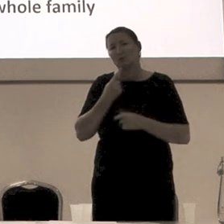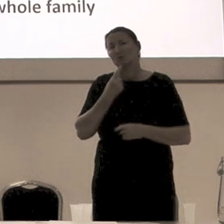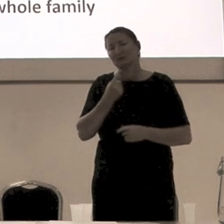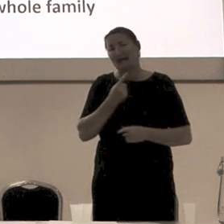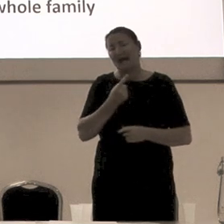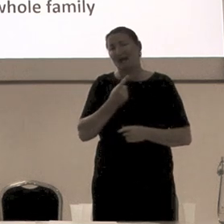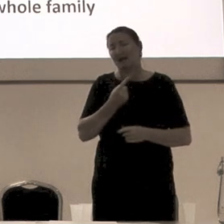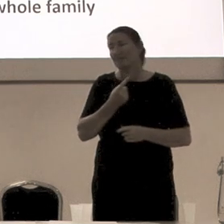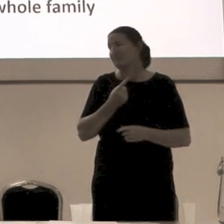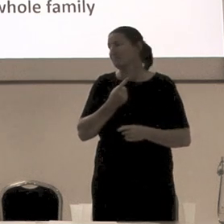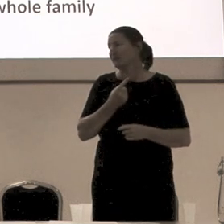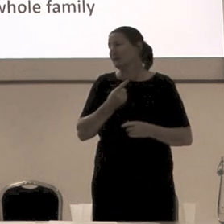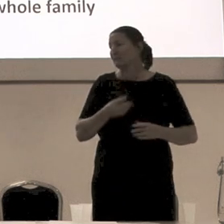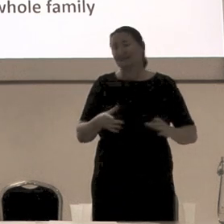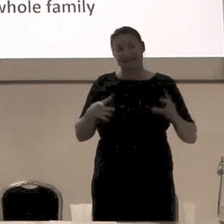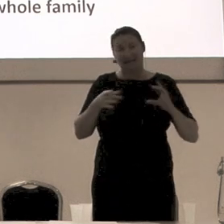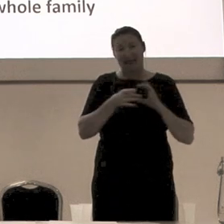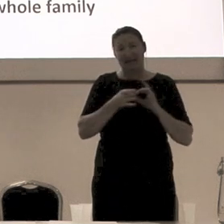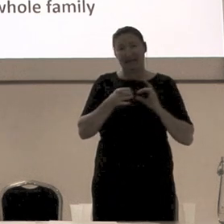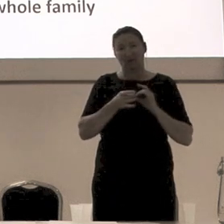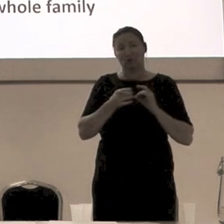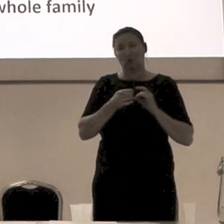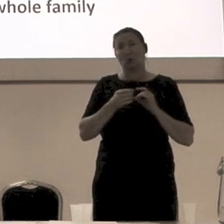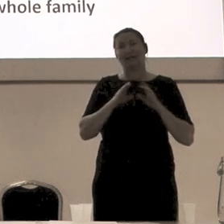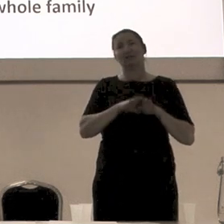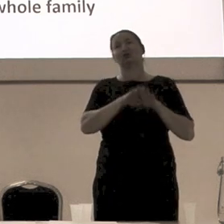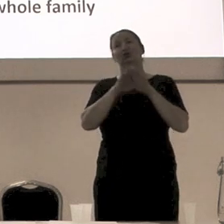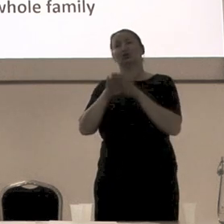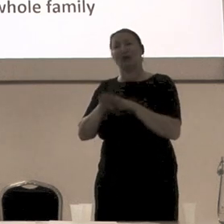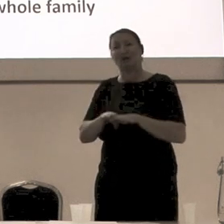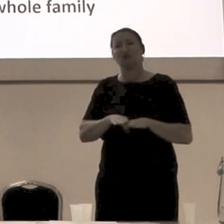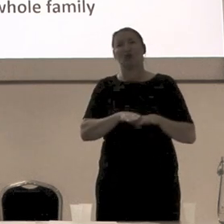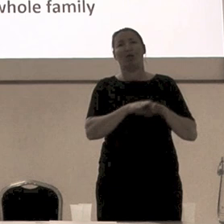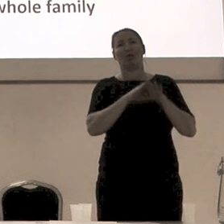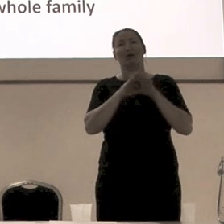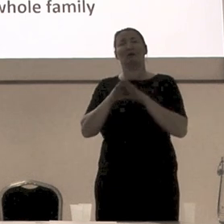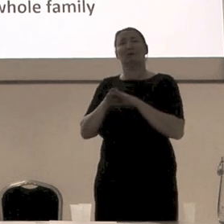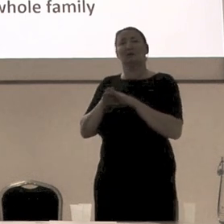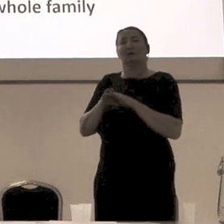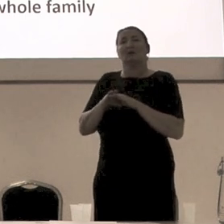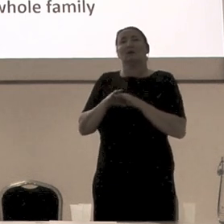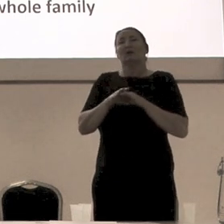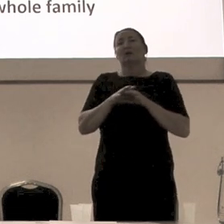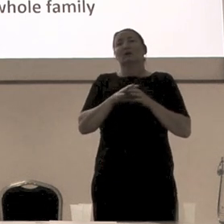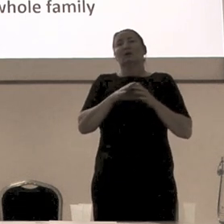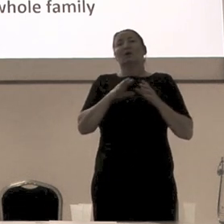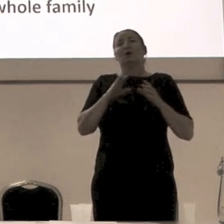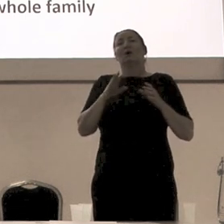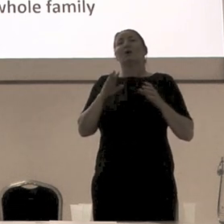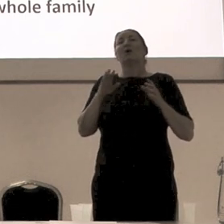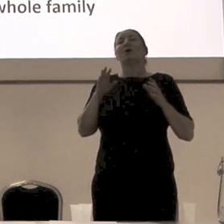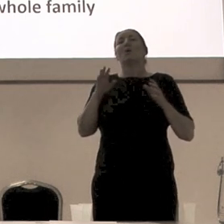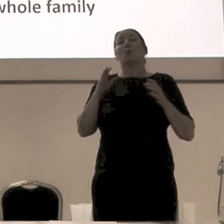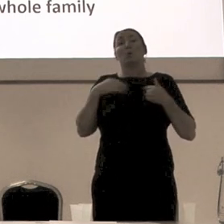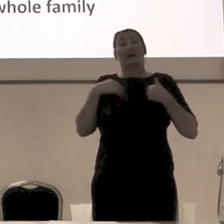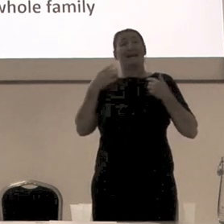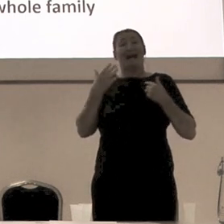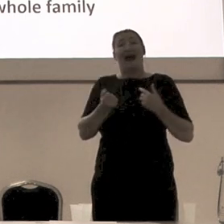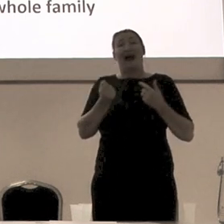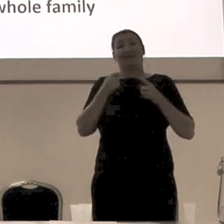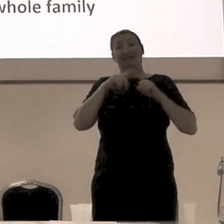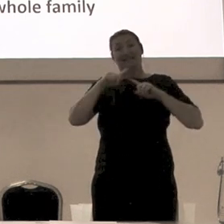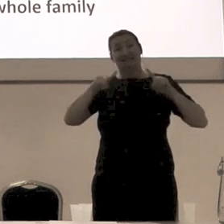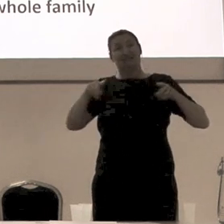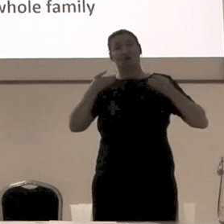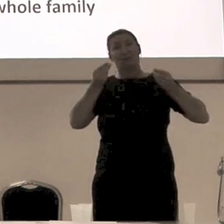wanted to say. The broadsheet you've got, which has got much more of these in, it's also electronically available on the website, and there's a lot